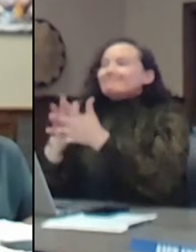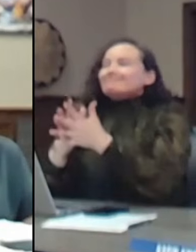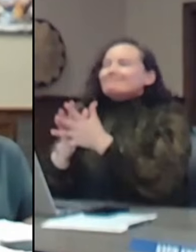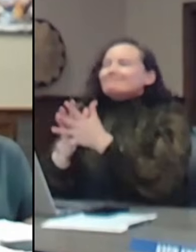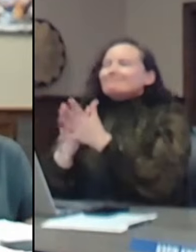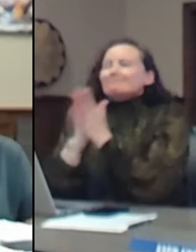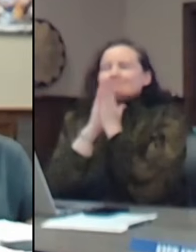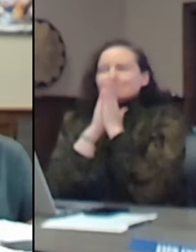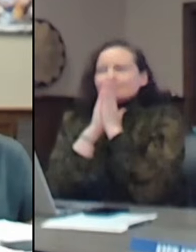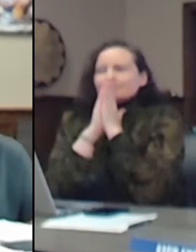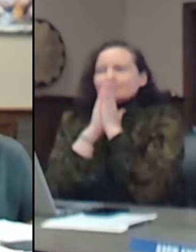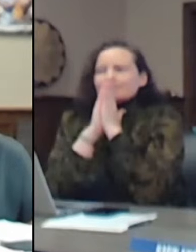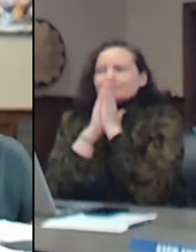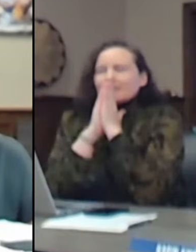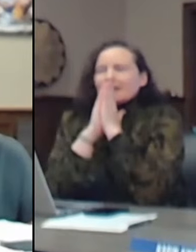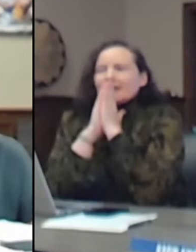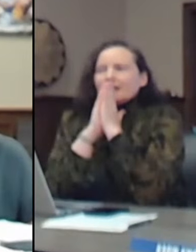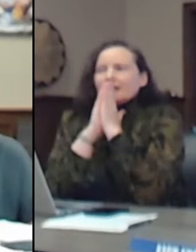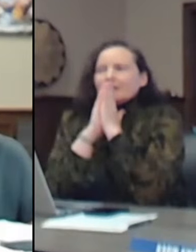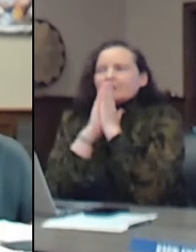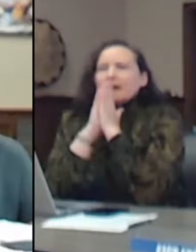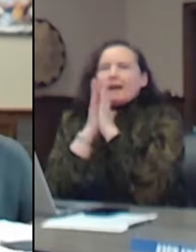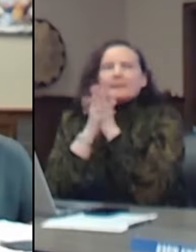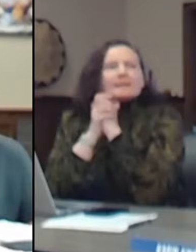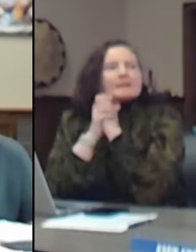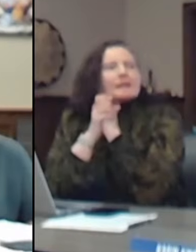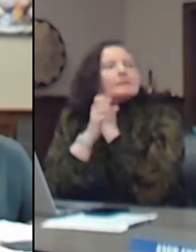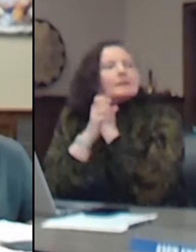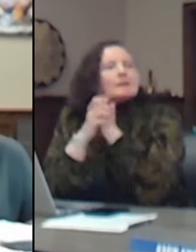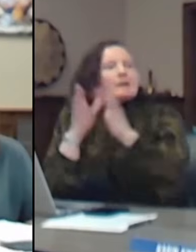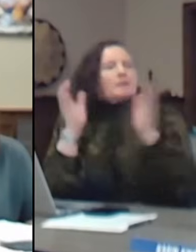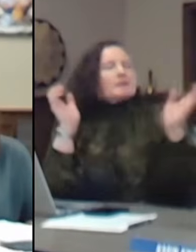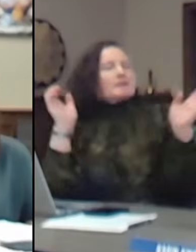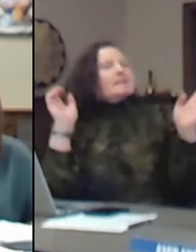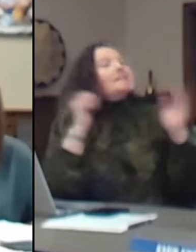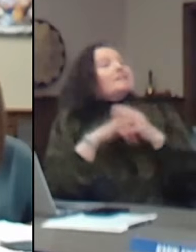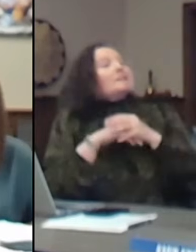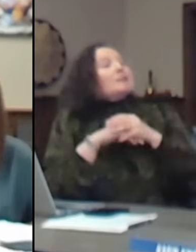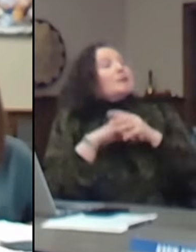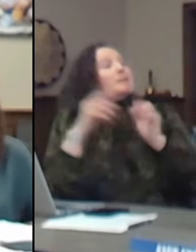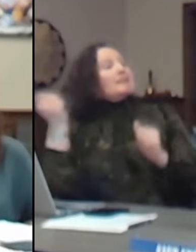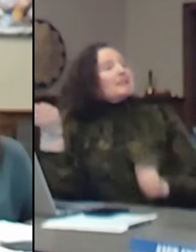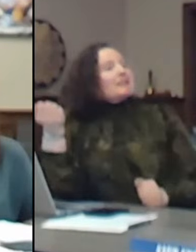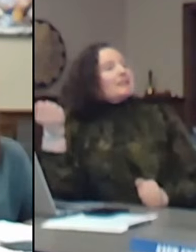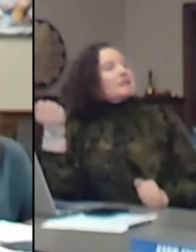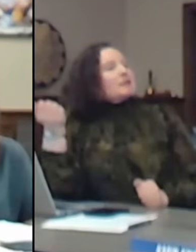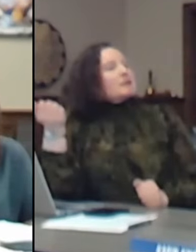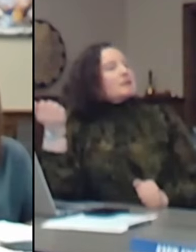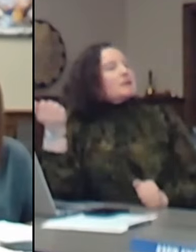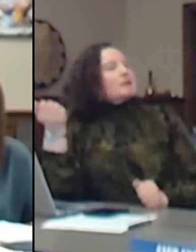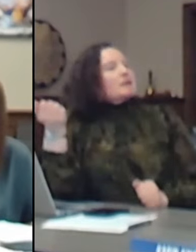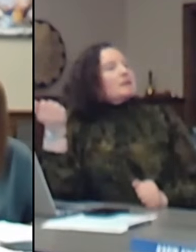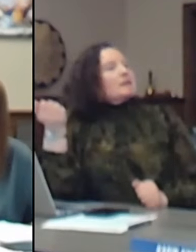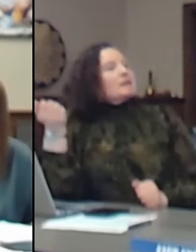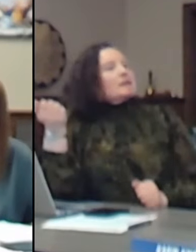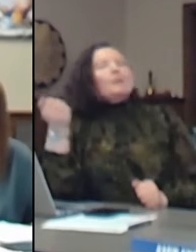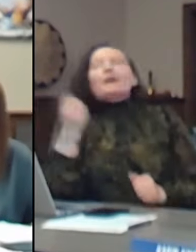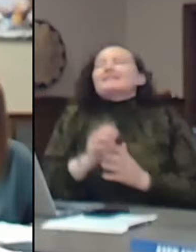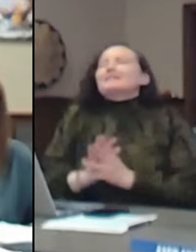I need to start over. Well, perhaps, so just, were you able to hear the secretary